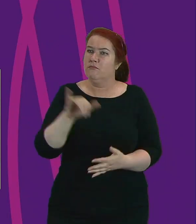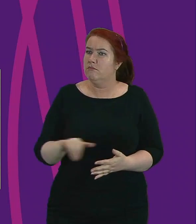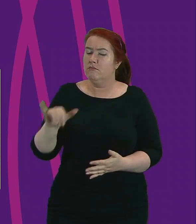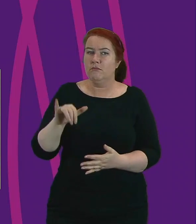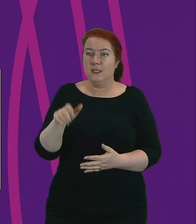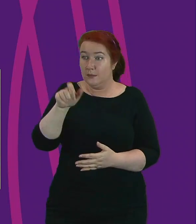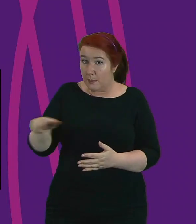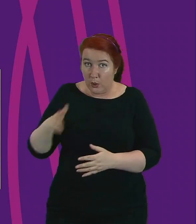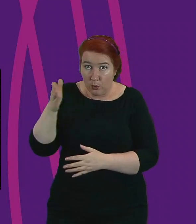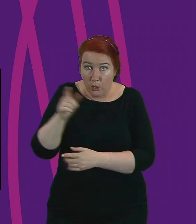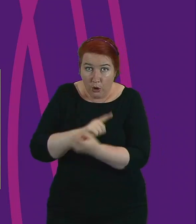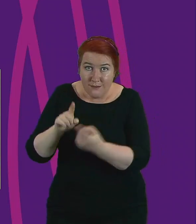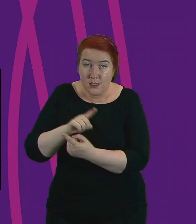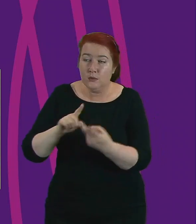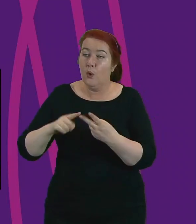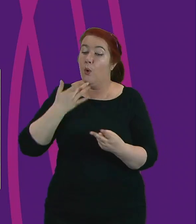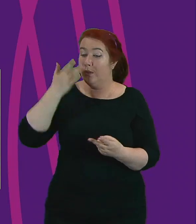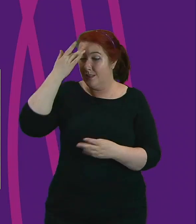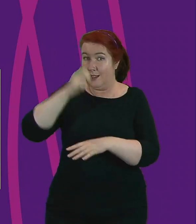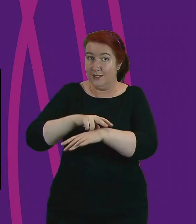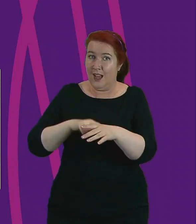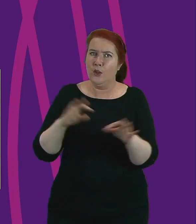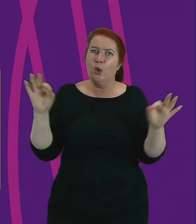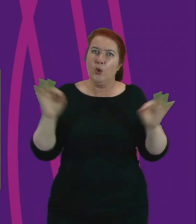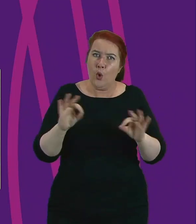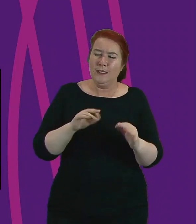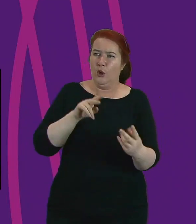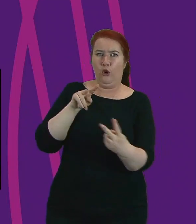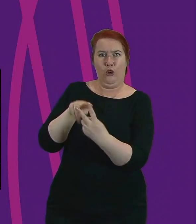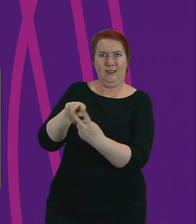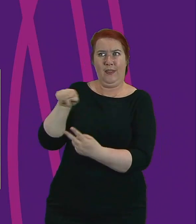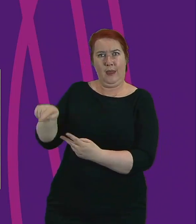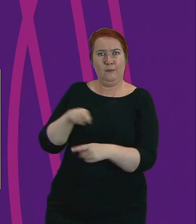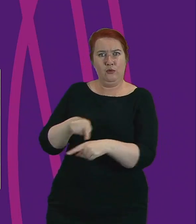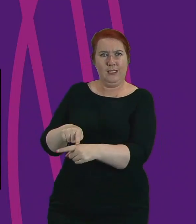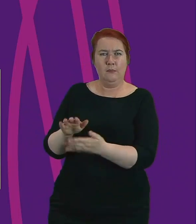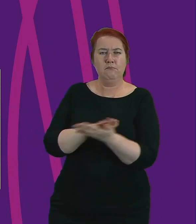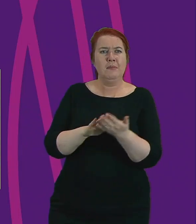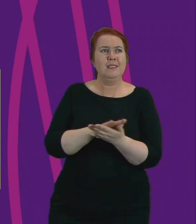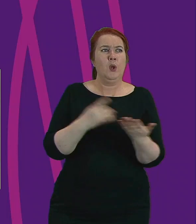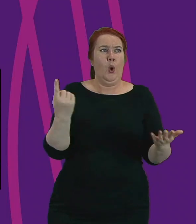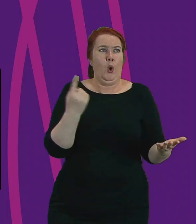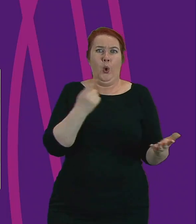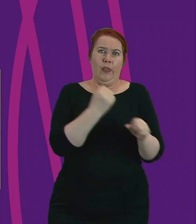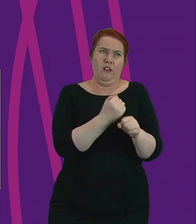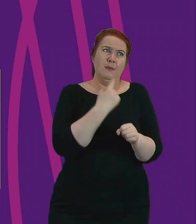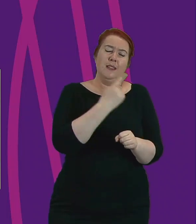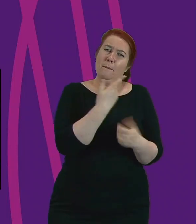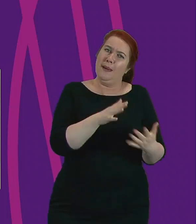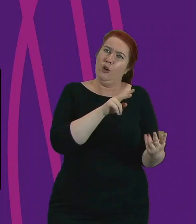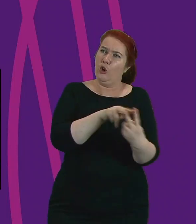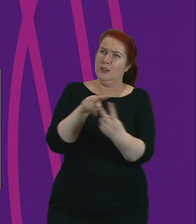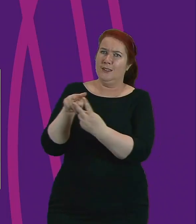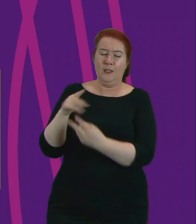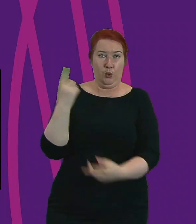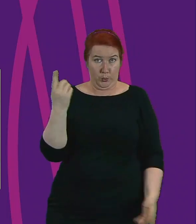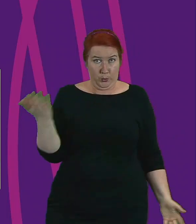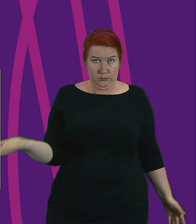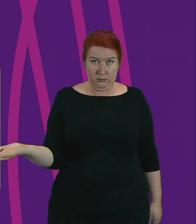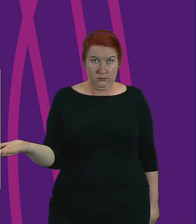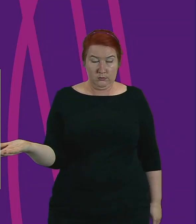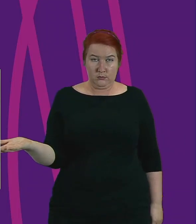other group they interacted with were contacted by the tracers, who exactly is it the government are claiming that have been contacted? We have the